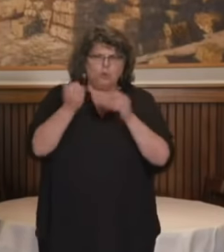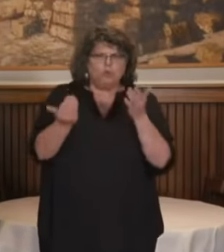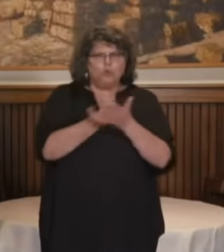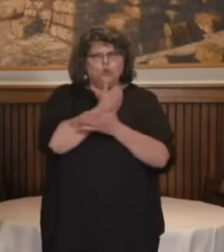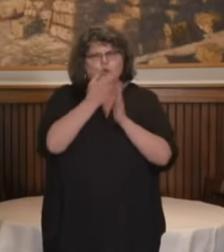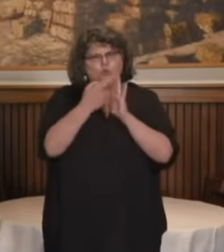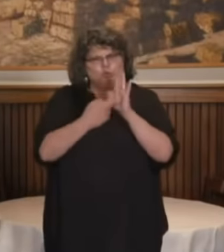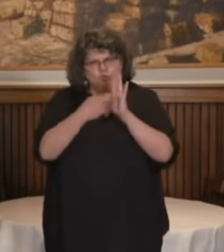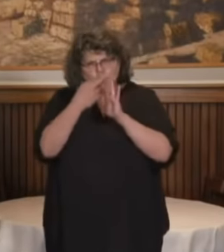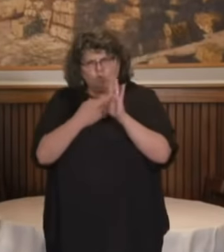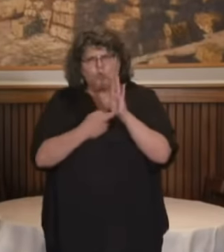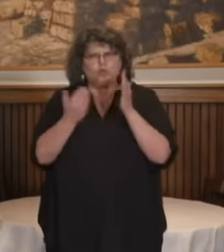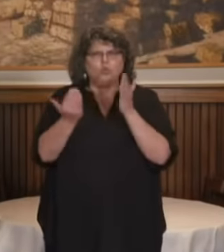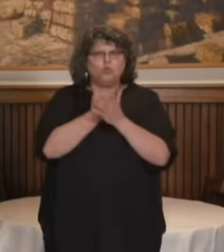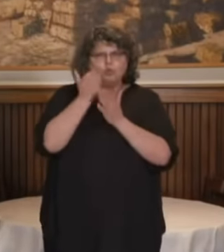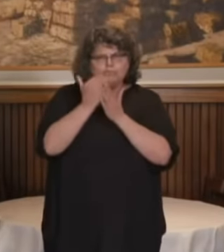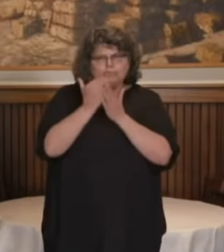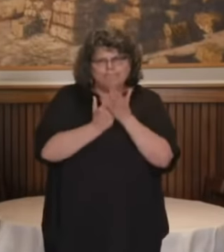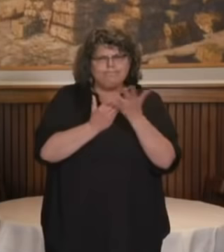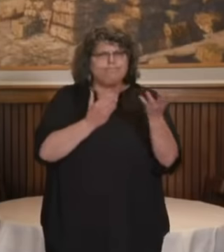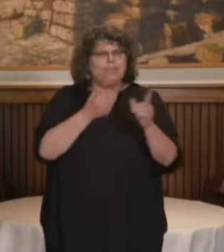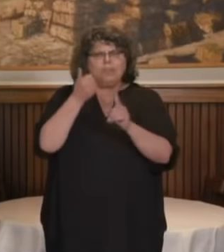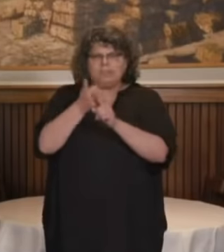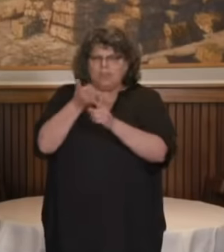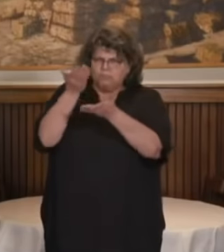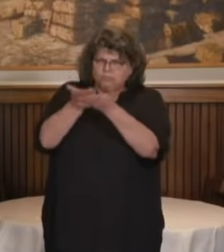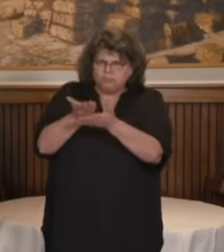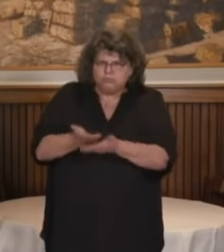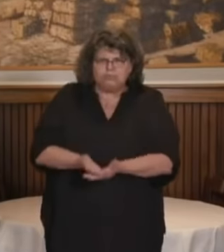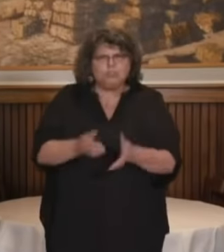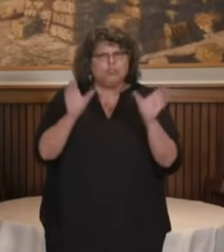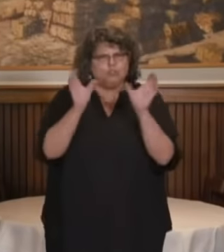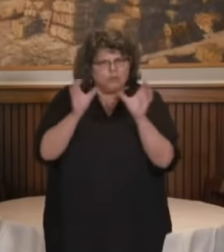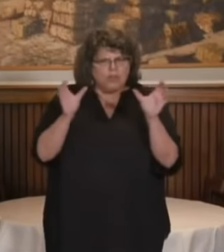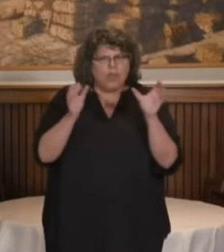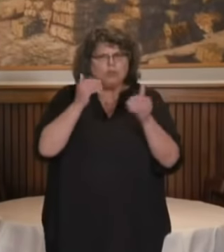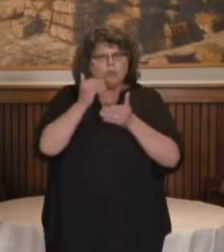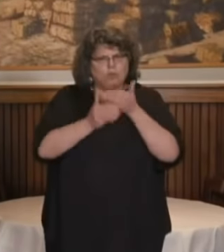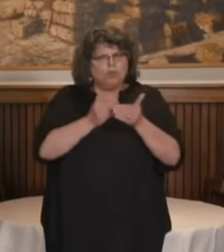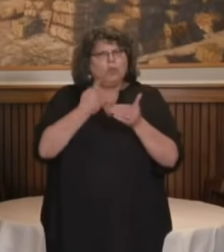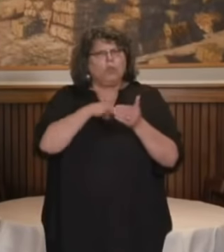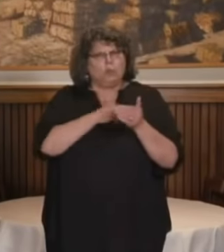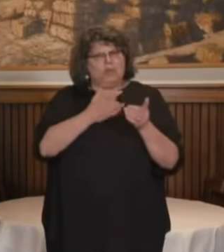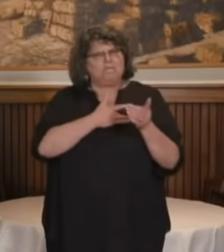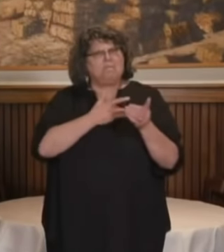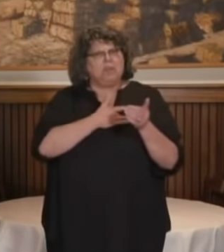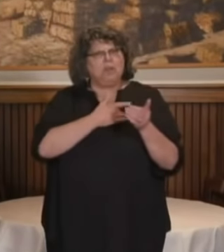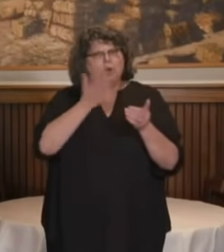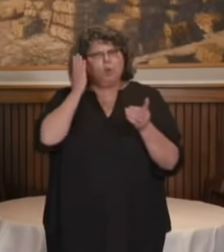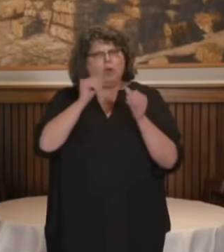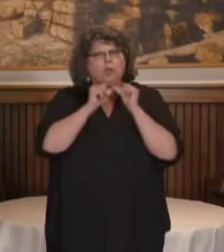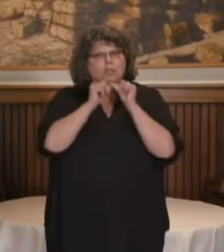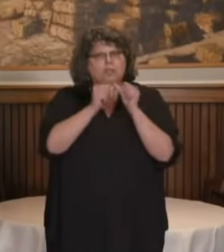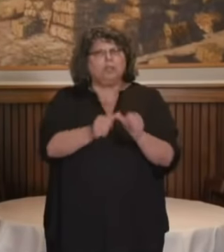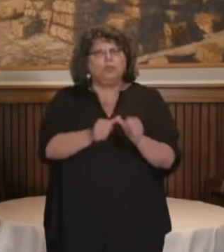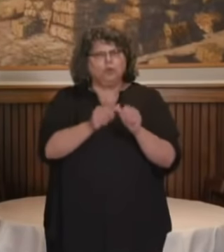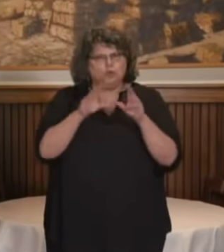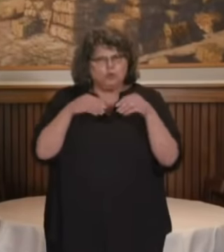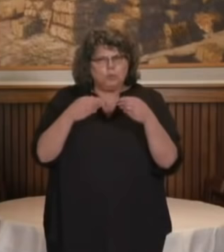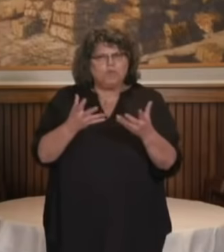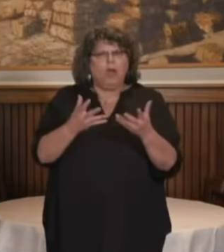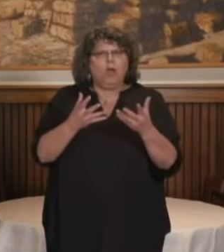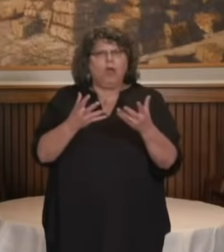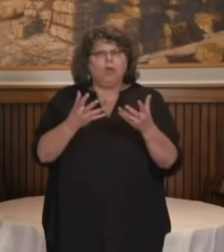attestation process, this new self-certification process that we think will continue to